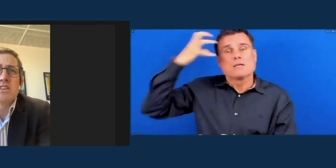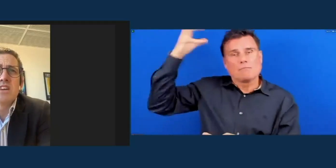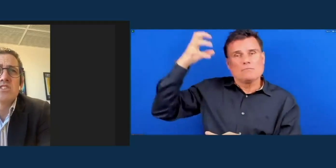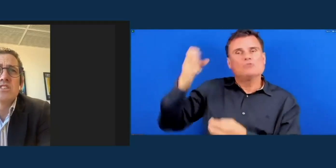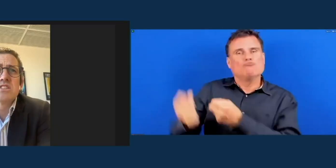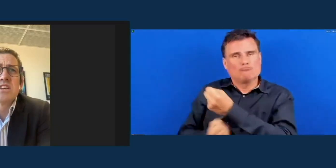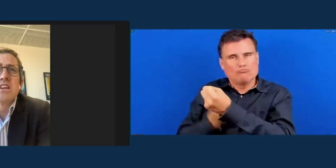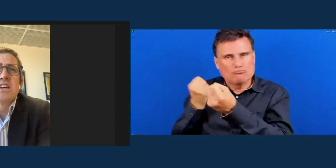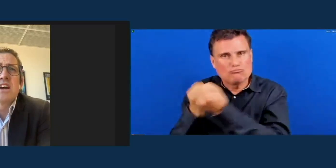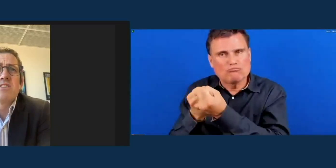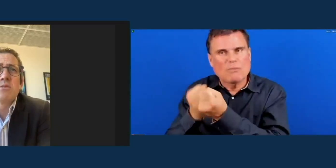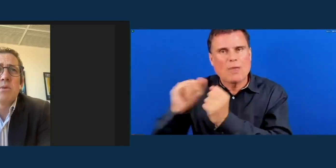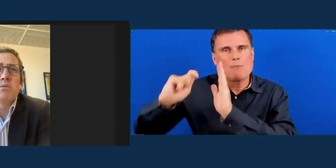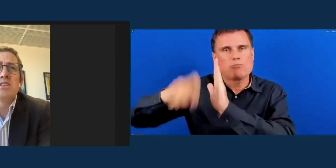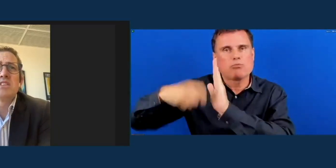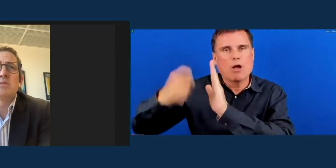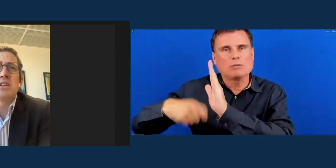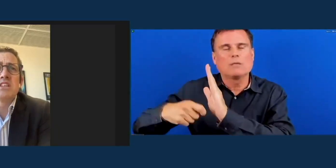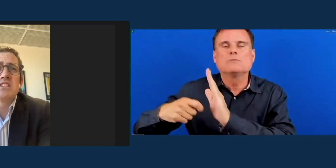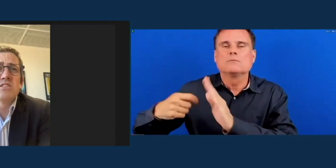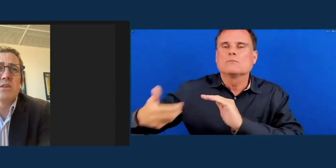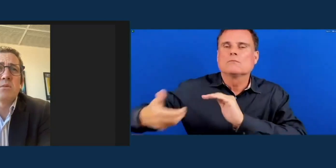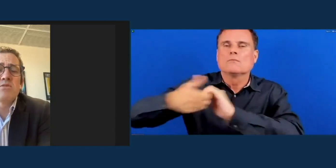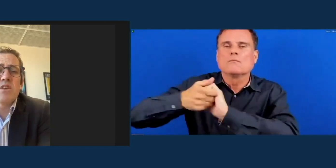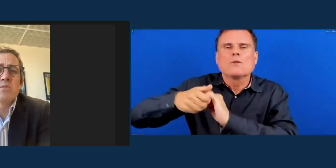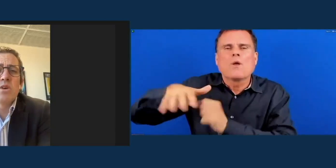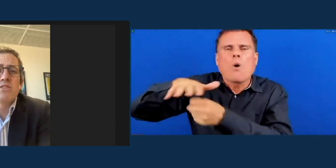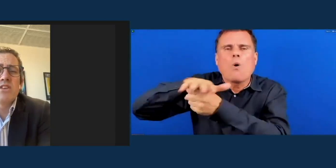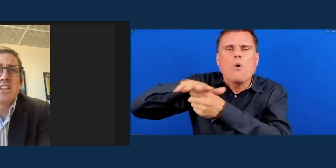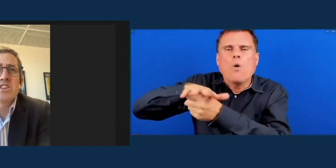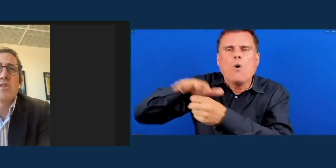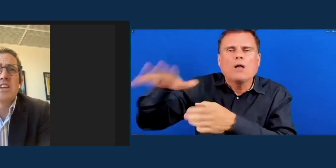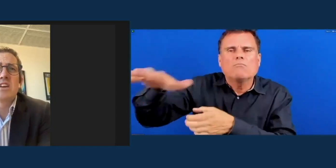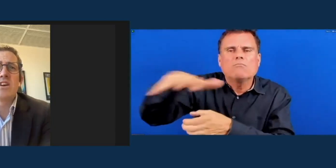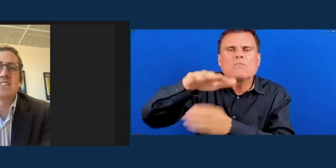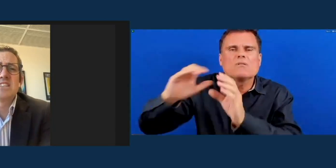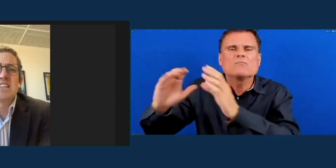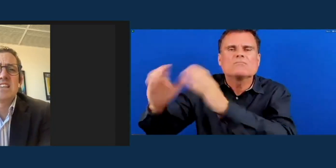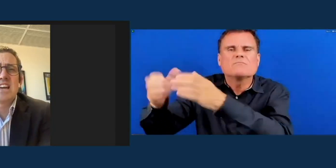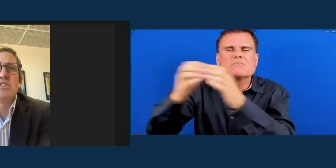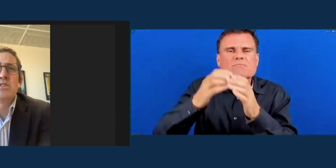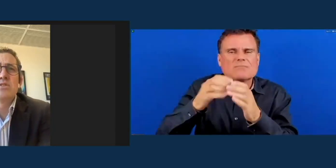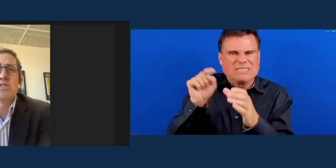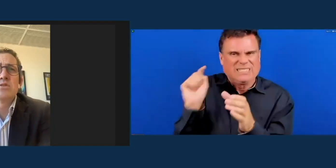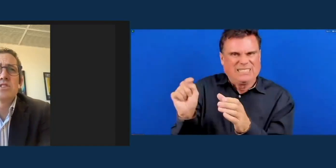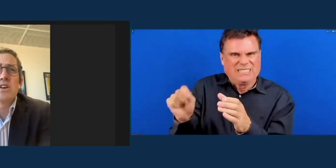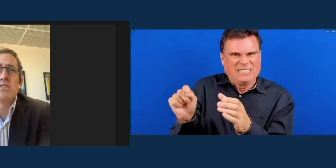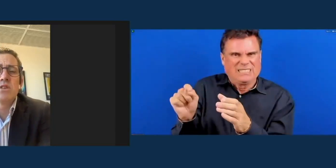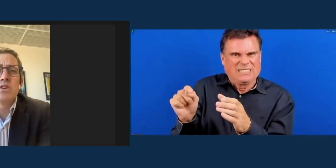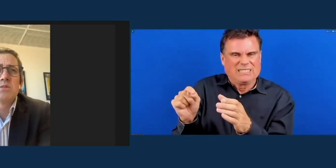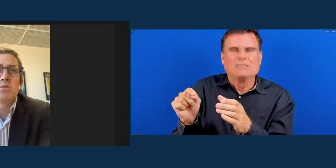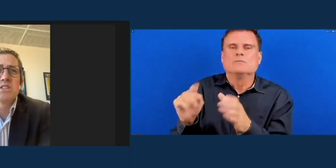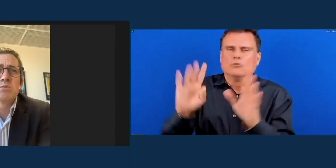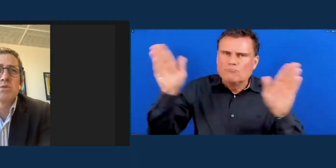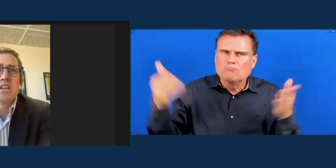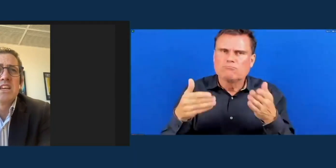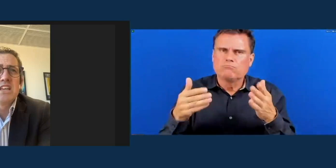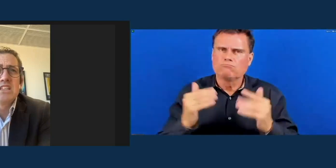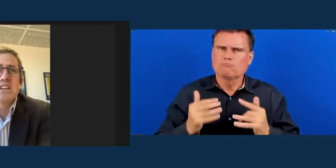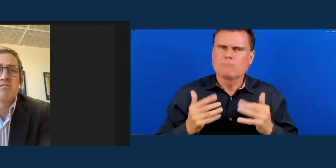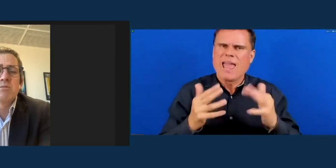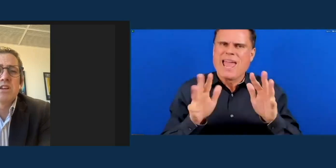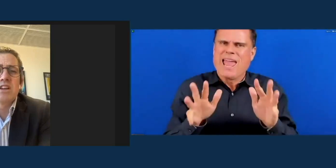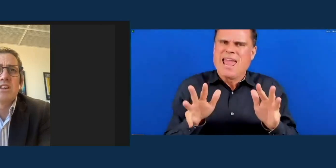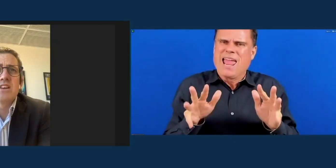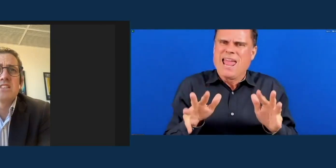local organisations for people with a disability to develop a framework for integrating ICT and universal design for learning principles